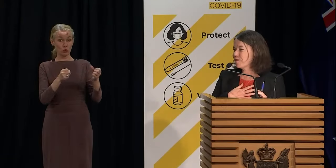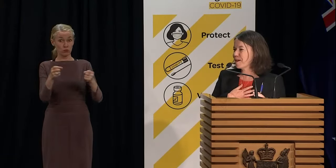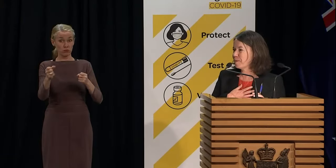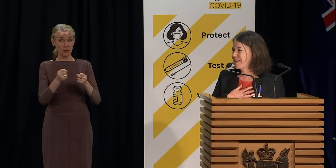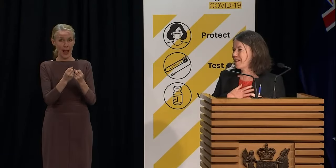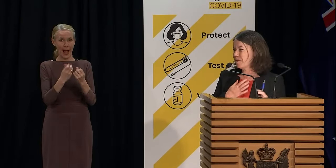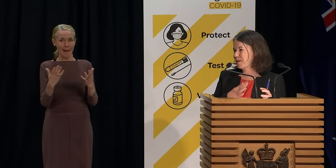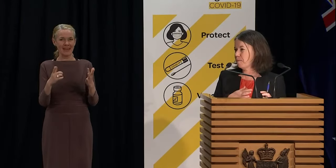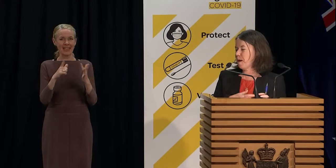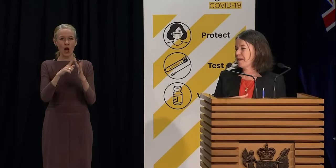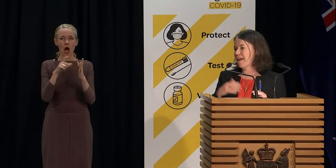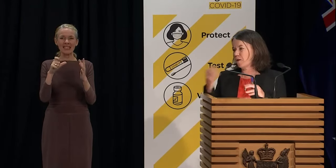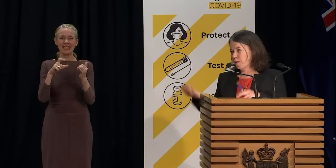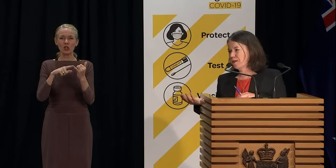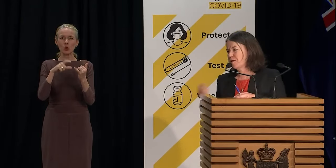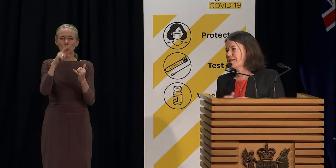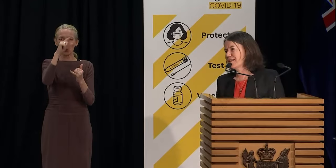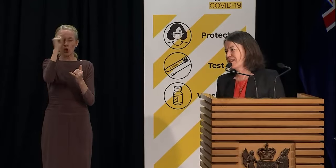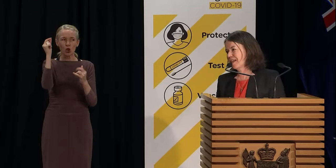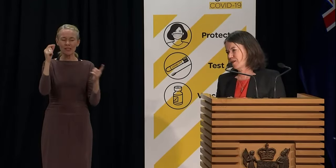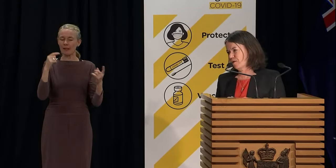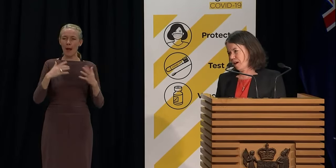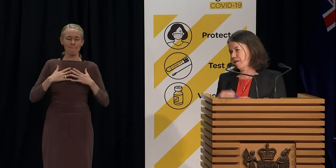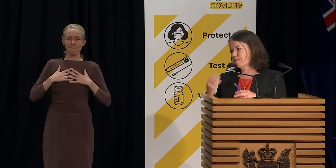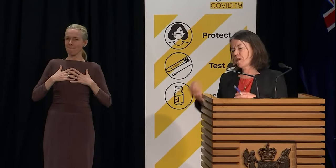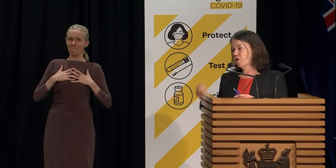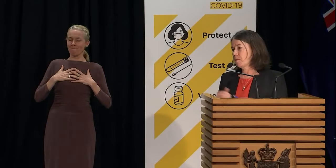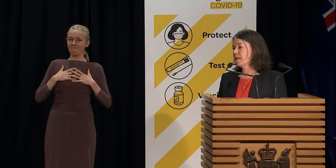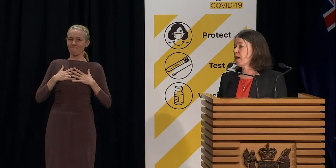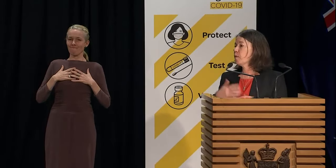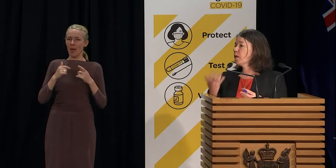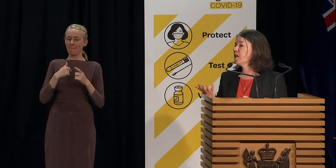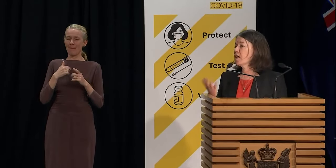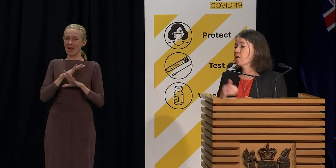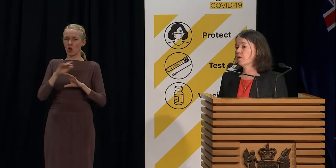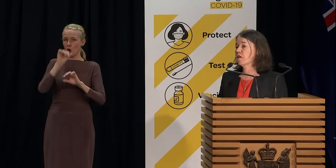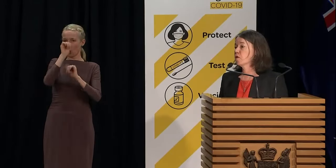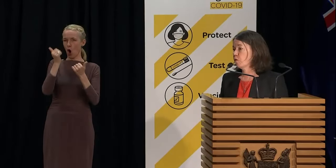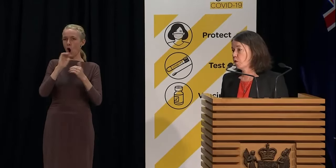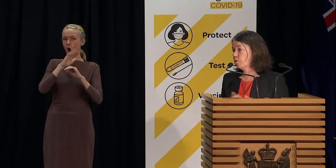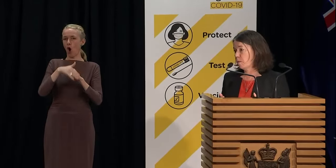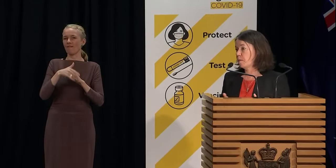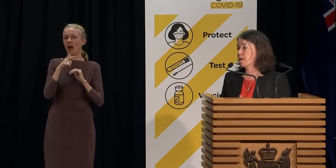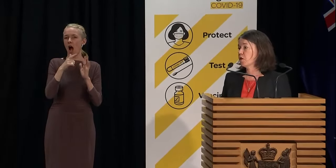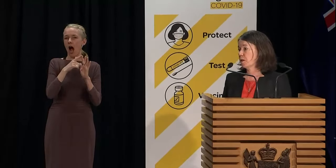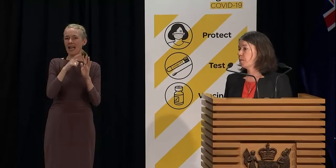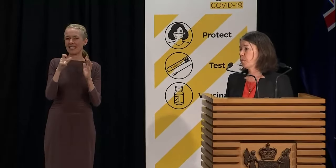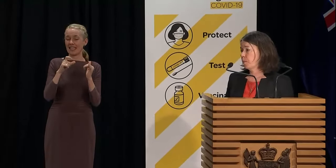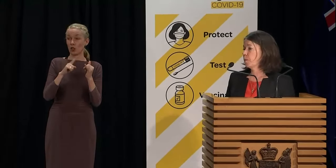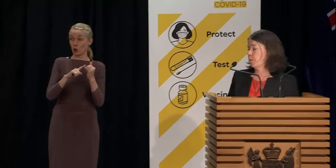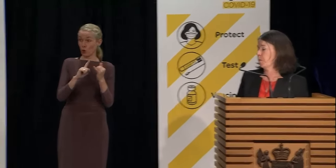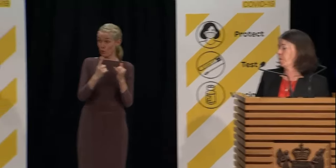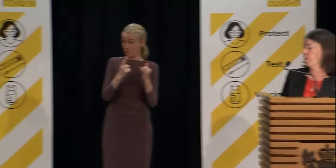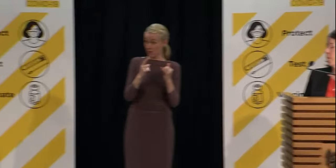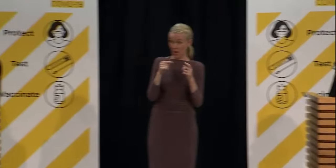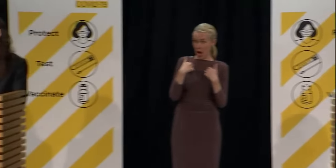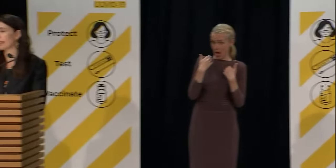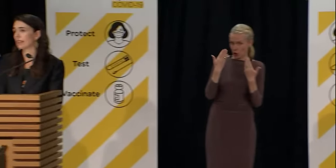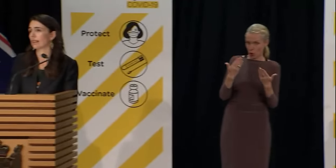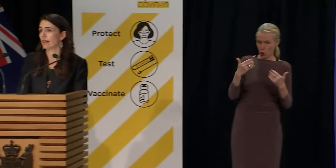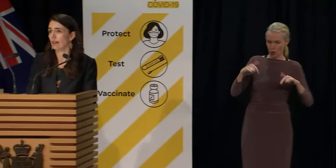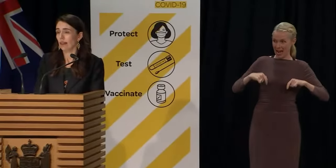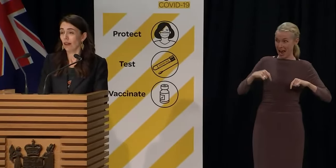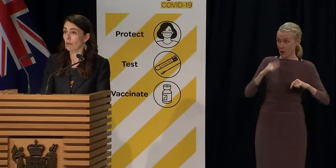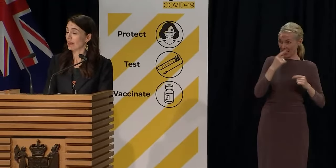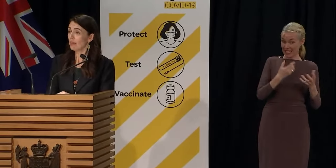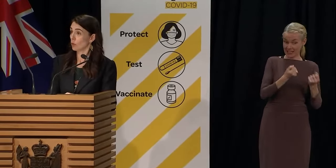my area of expertise, which is public health, which is not in the intensive care treatment side, but we can get those figures for you from the ministry. What I can tell you, the Minister of Health